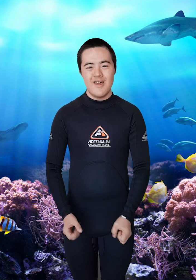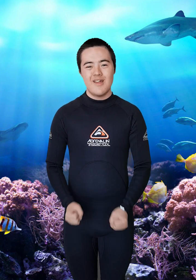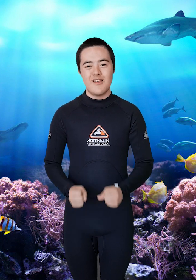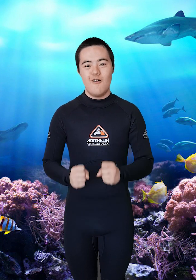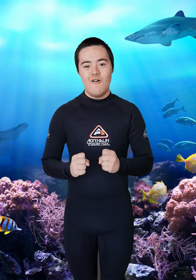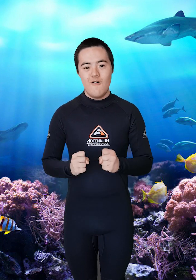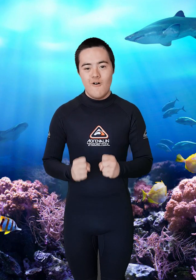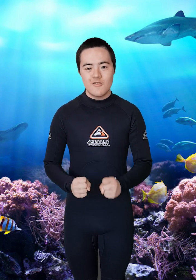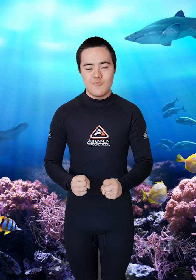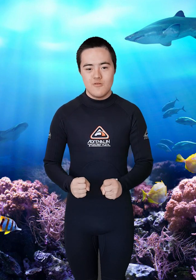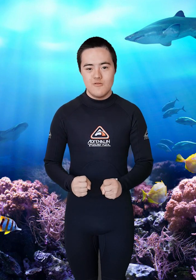the octopus